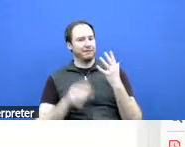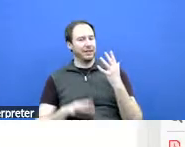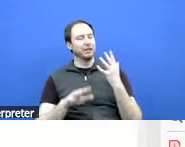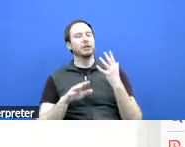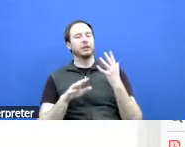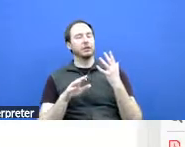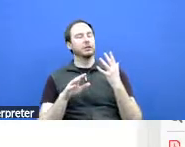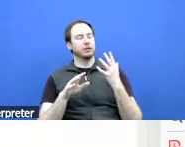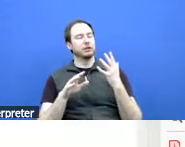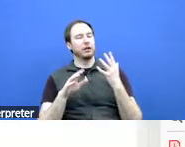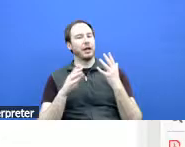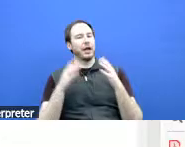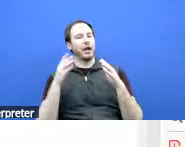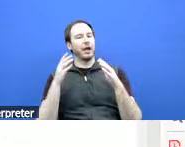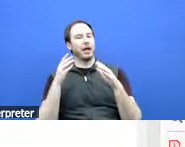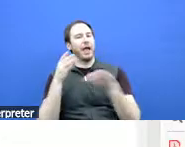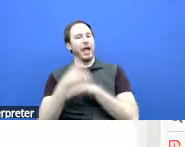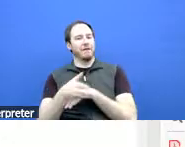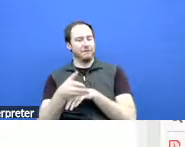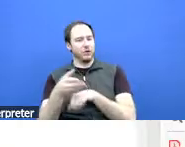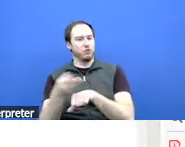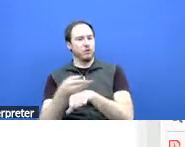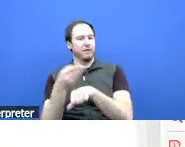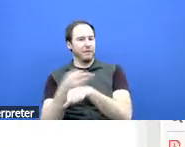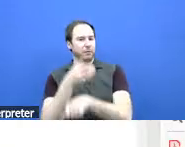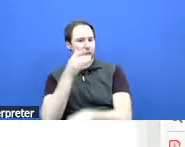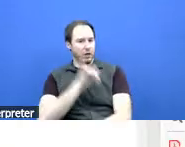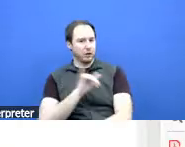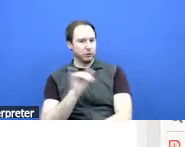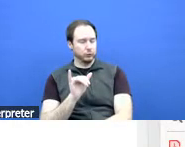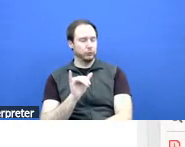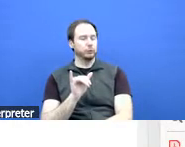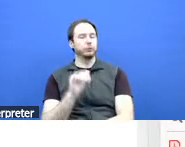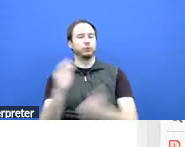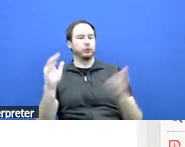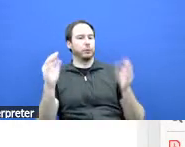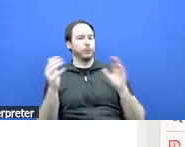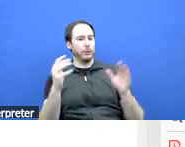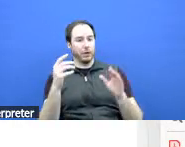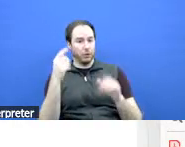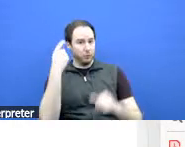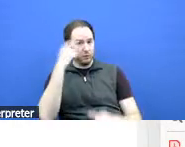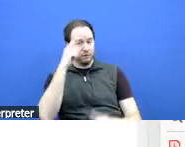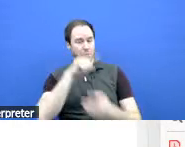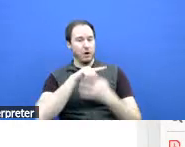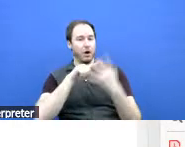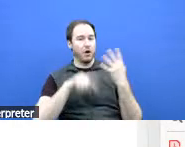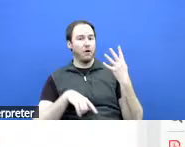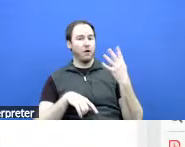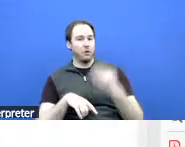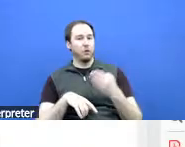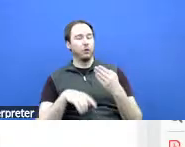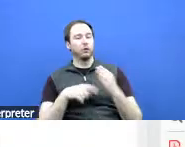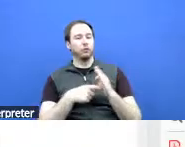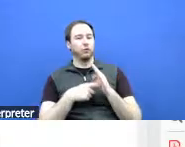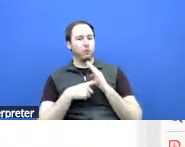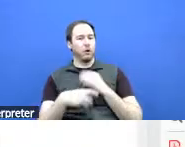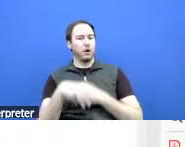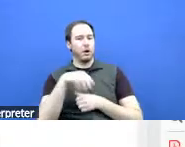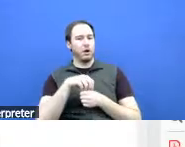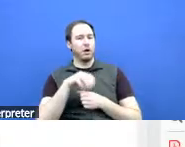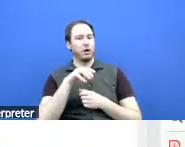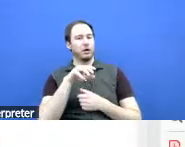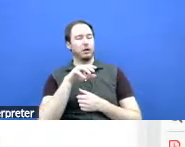will be with the post redevelopment. Point being is all 4 uses as required within the